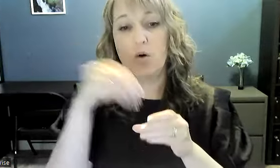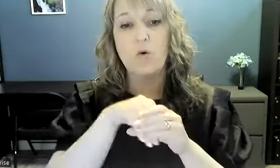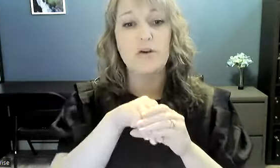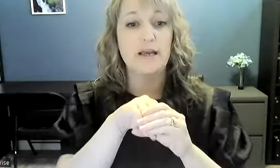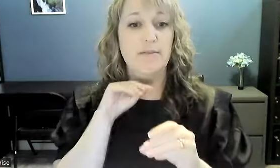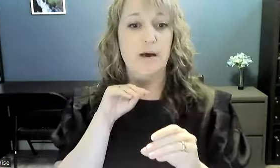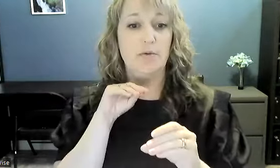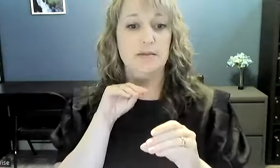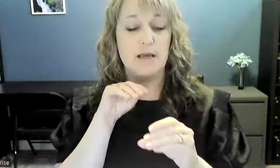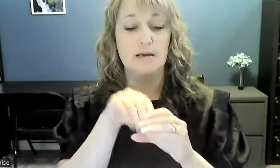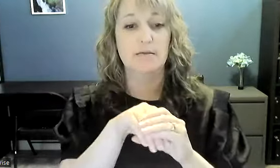Or you can come out this way.